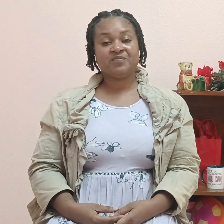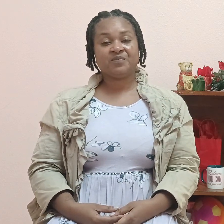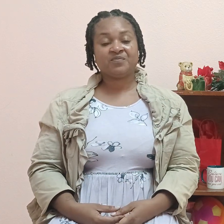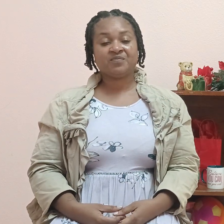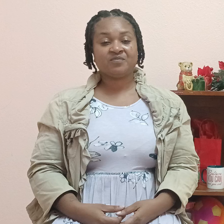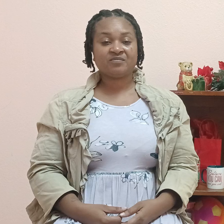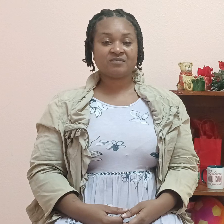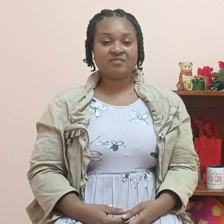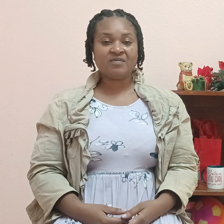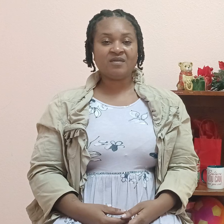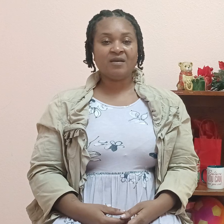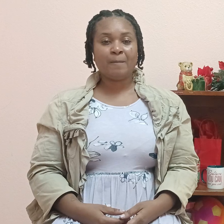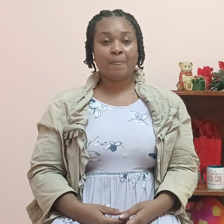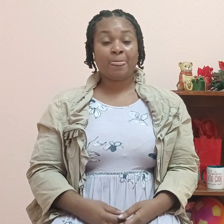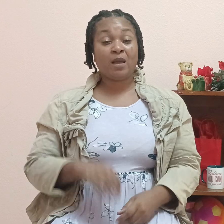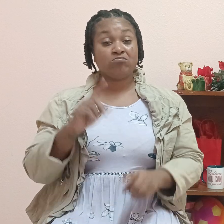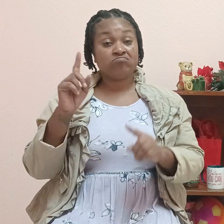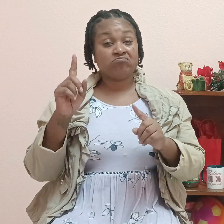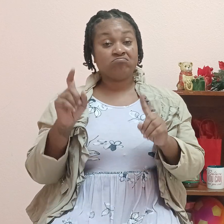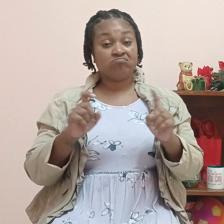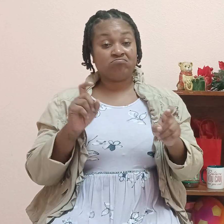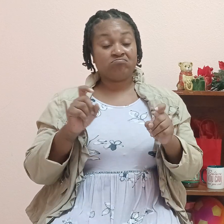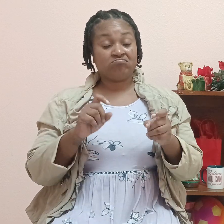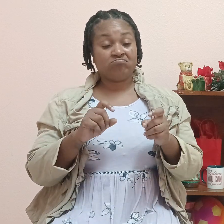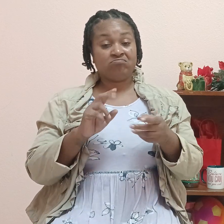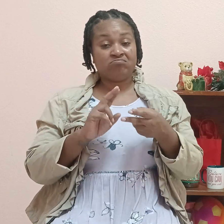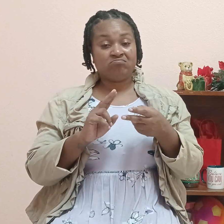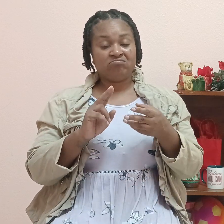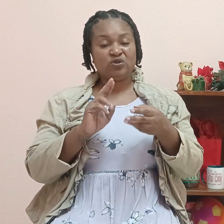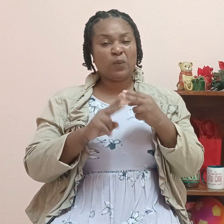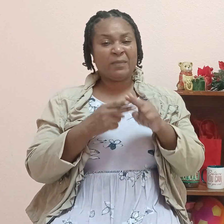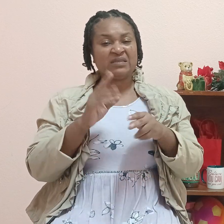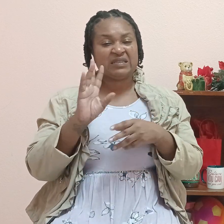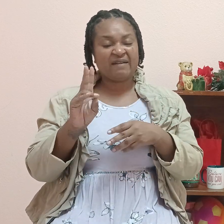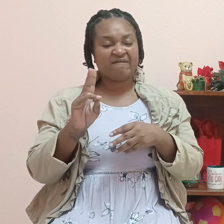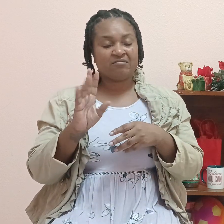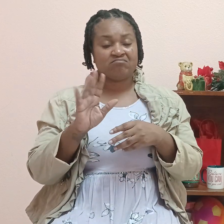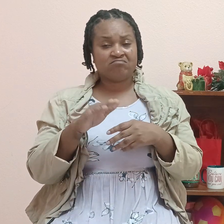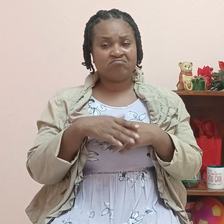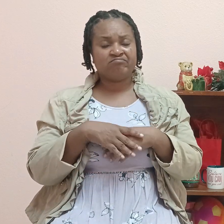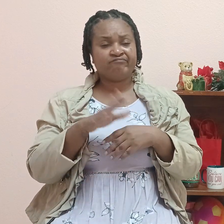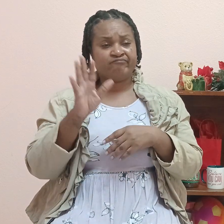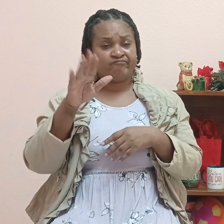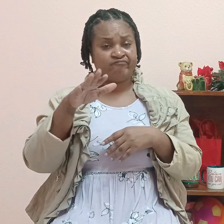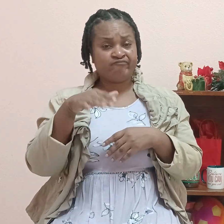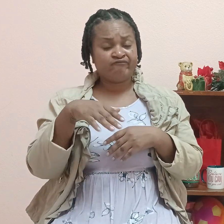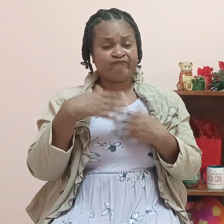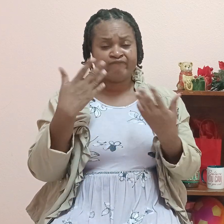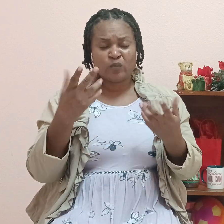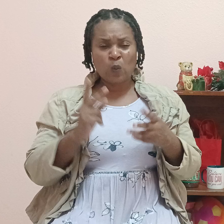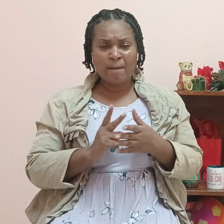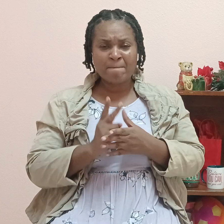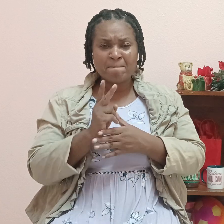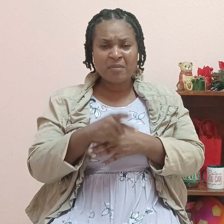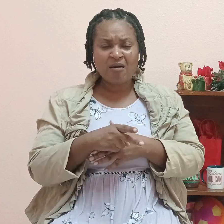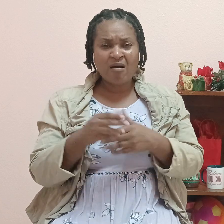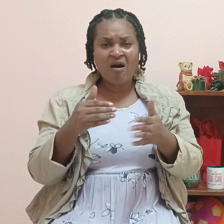Question 7. What plant is commonly used to decorate homes in